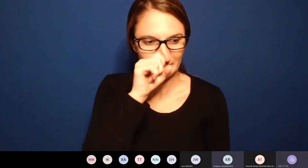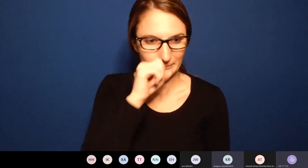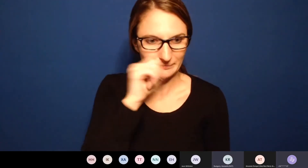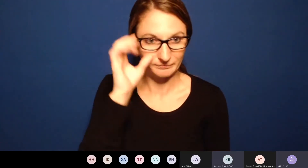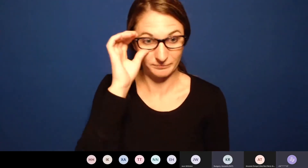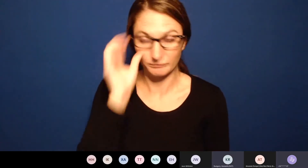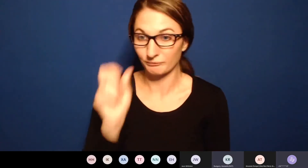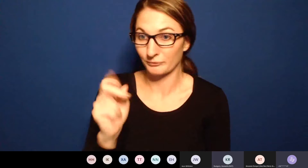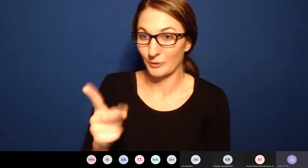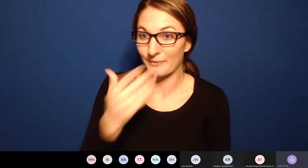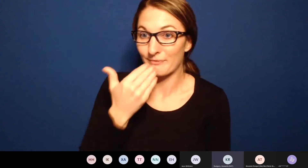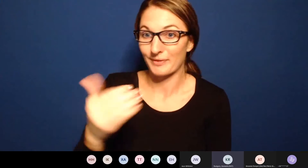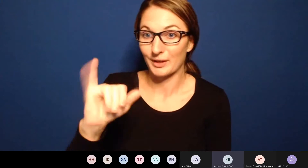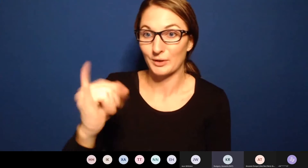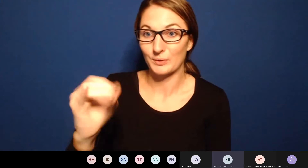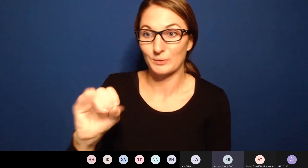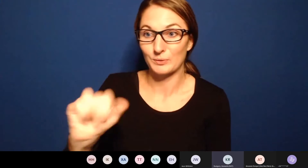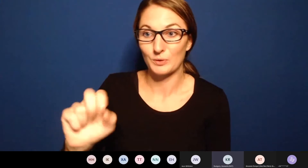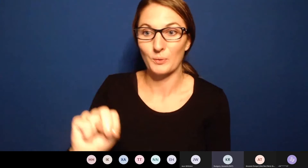Okay, thank you, Joan.